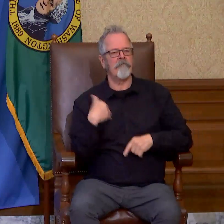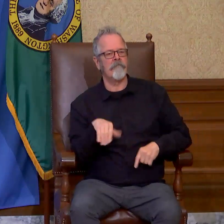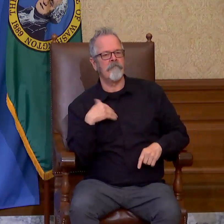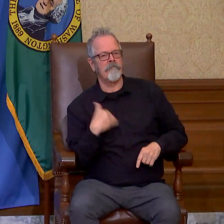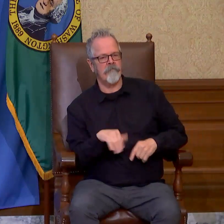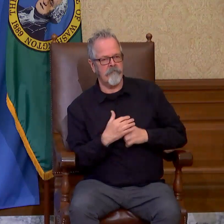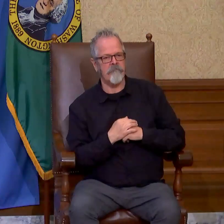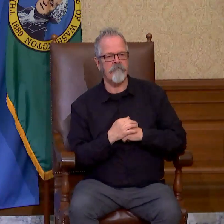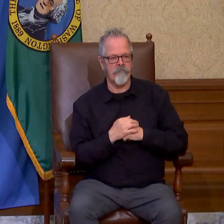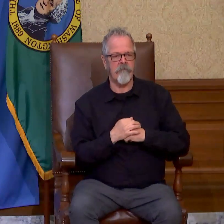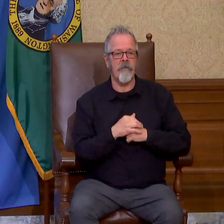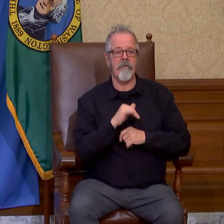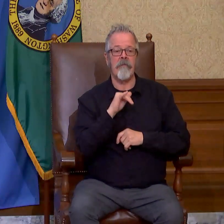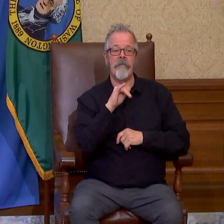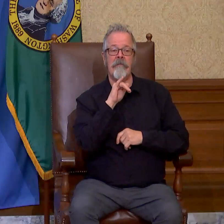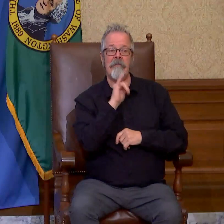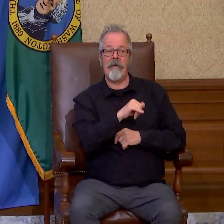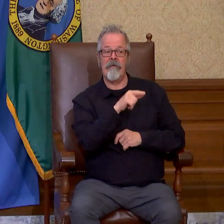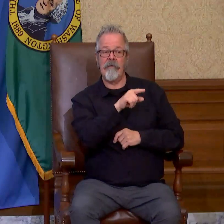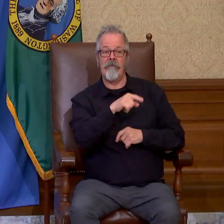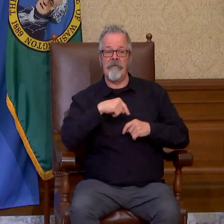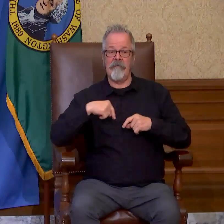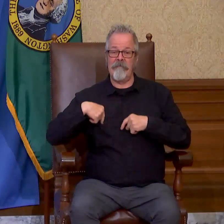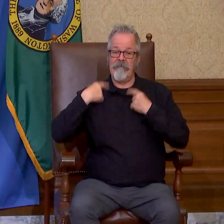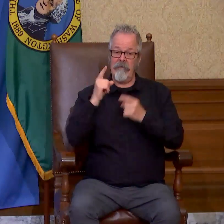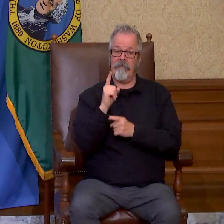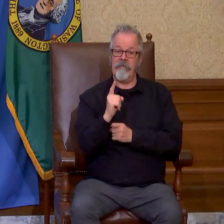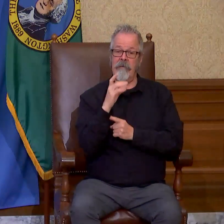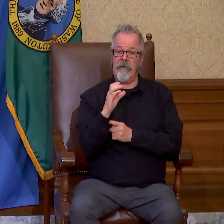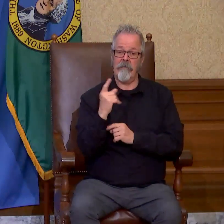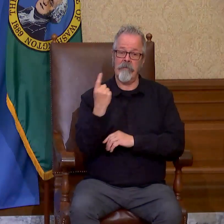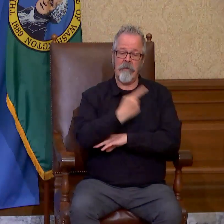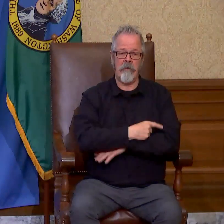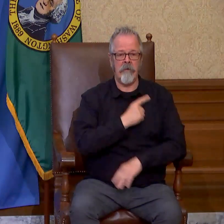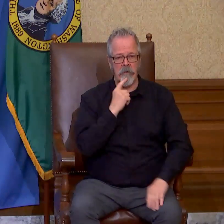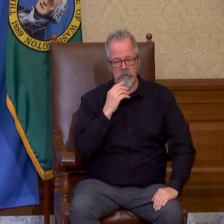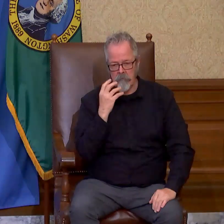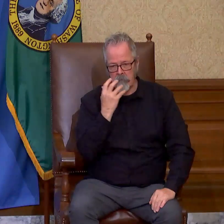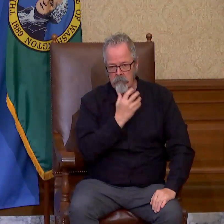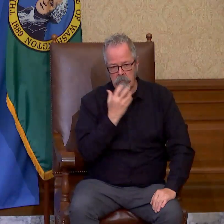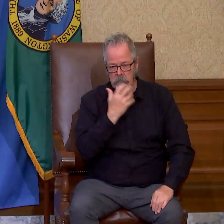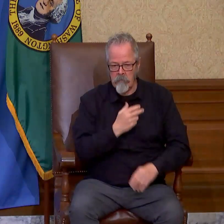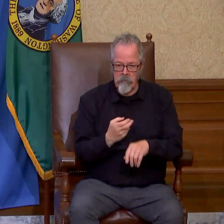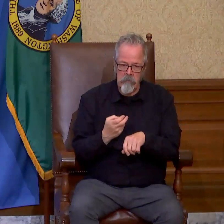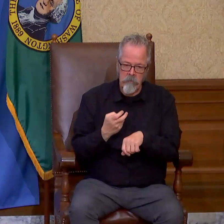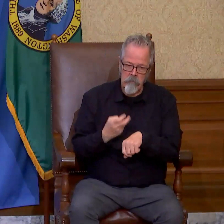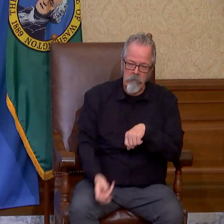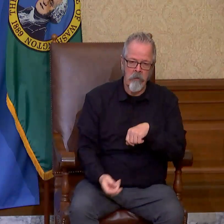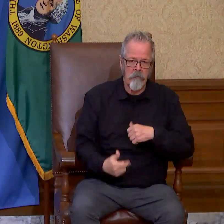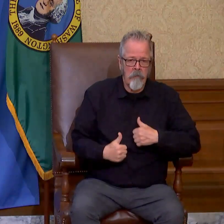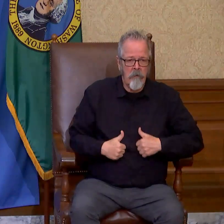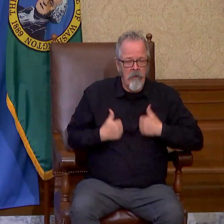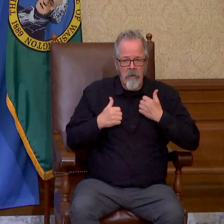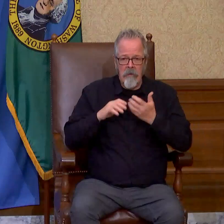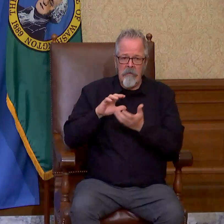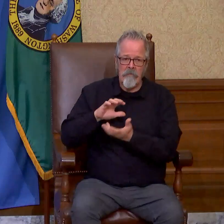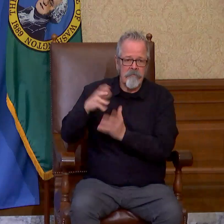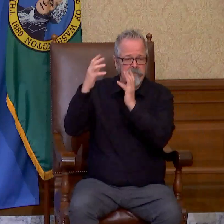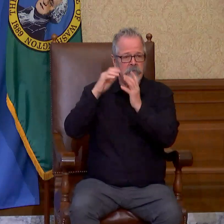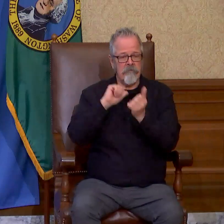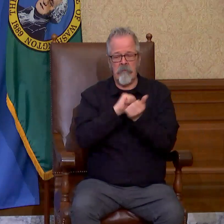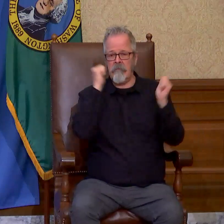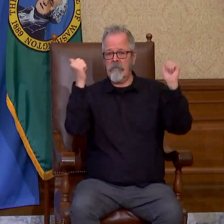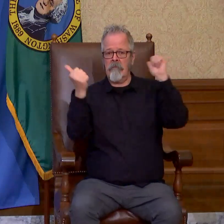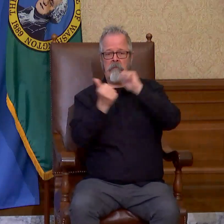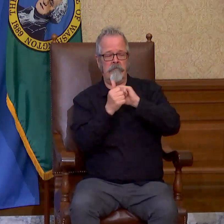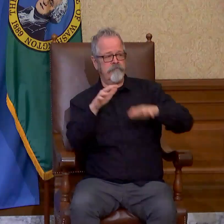vast majority of Washingtonians have really responded admirably. That's why we've been successful. And we recognize